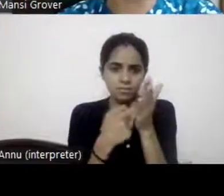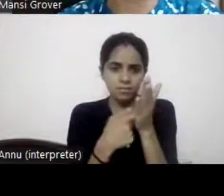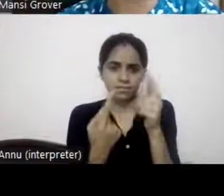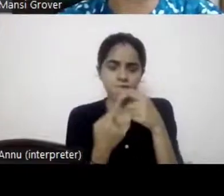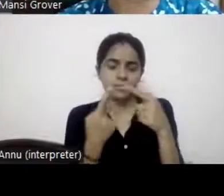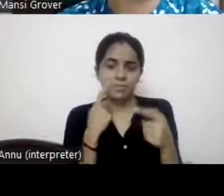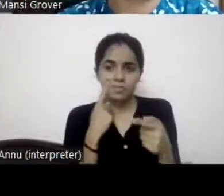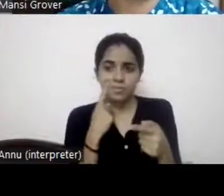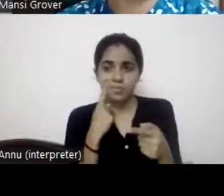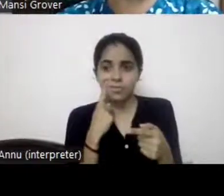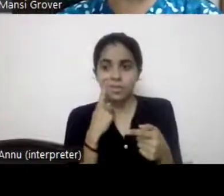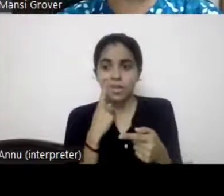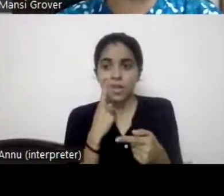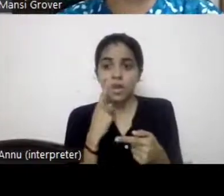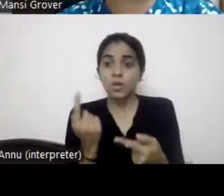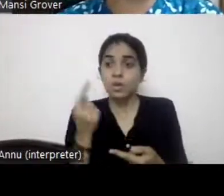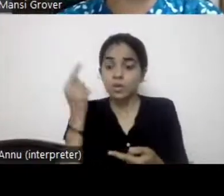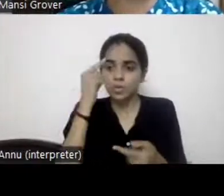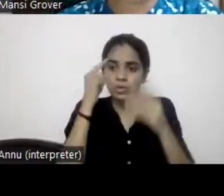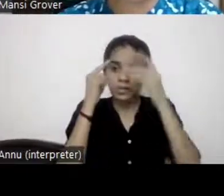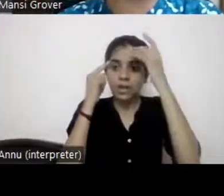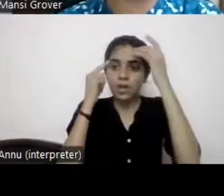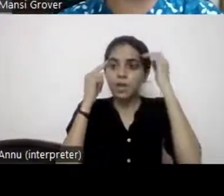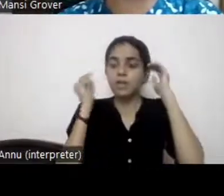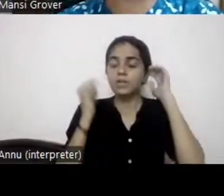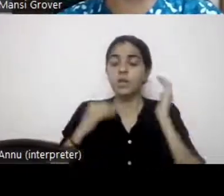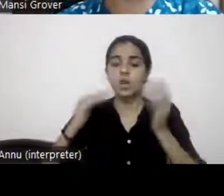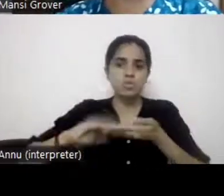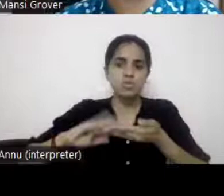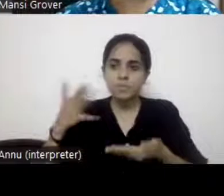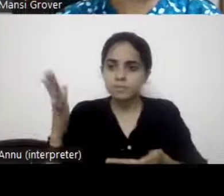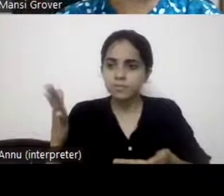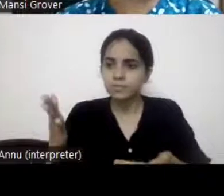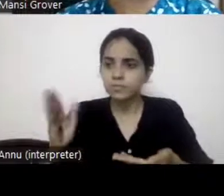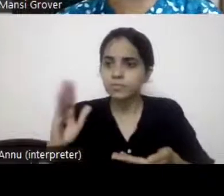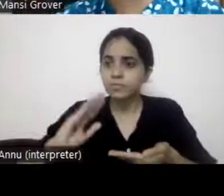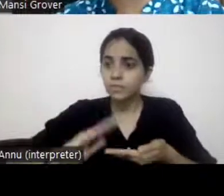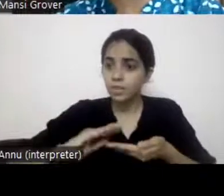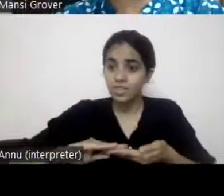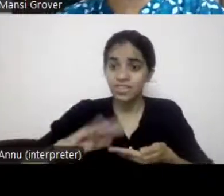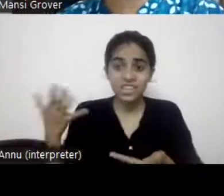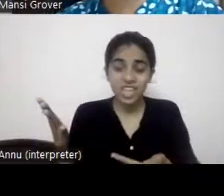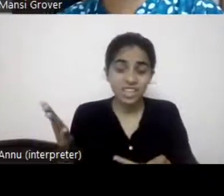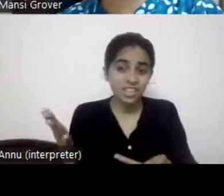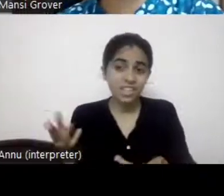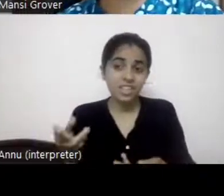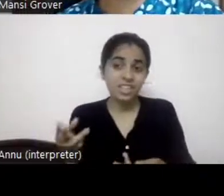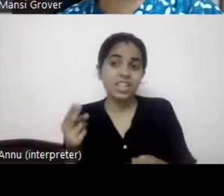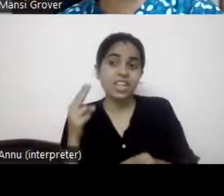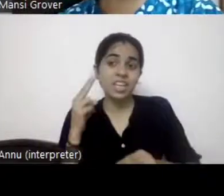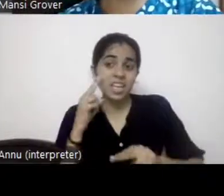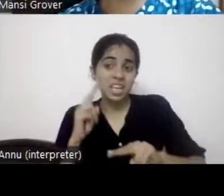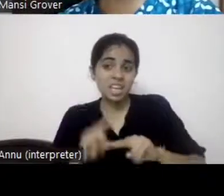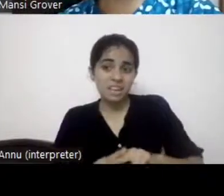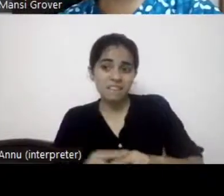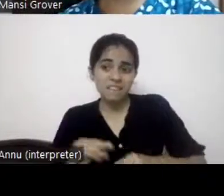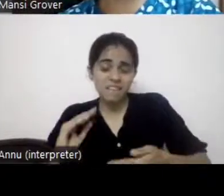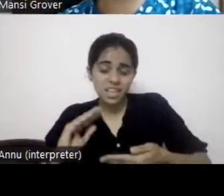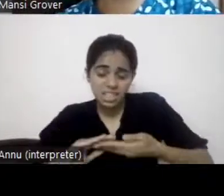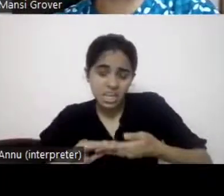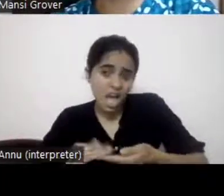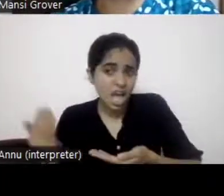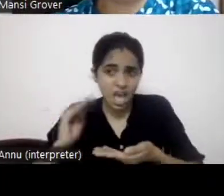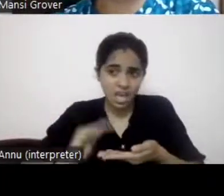mother not to conceive, not to get into a marriage, because two so-called inadequate people would not